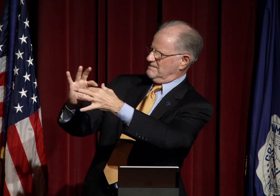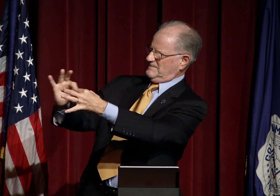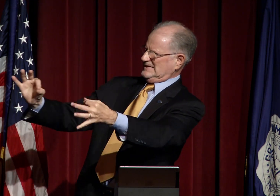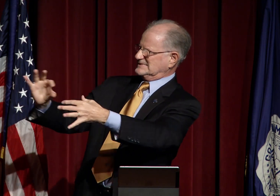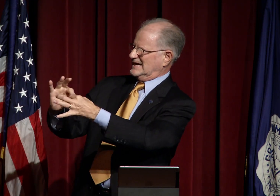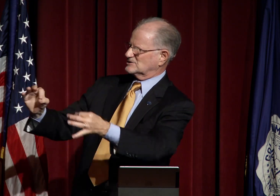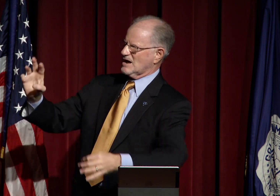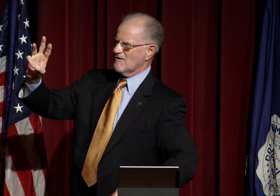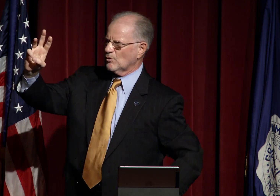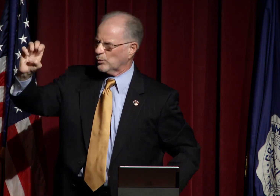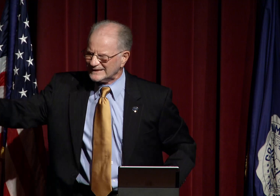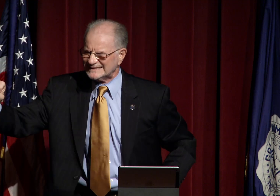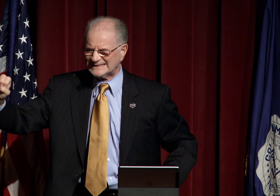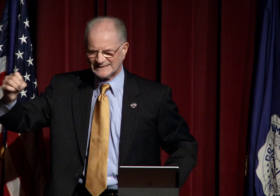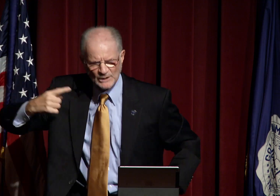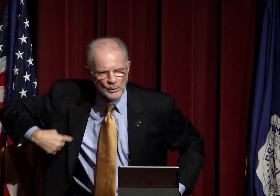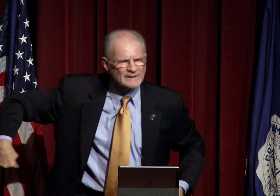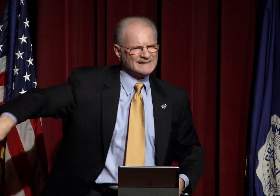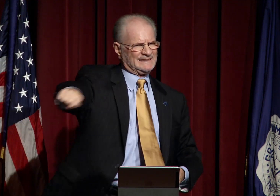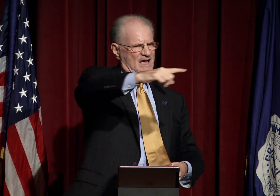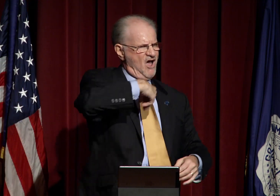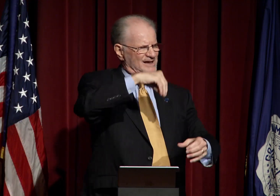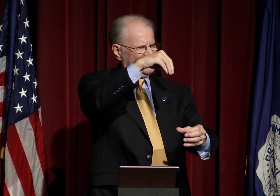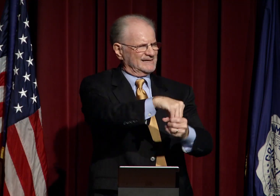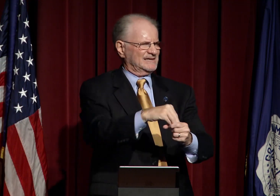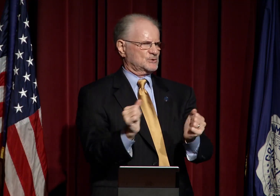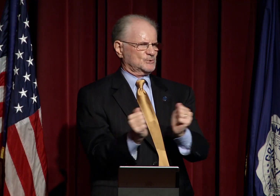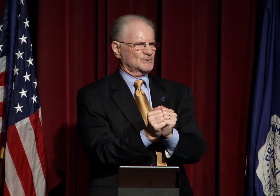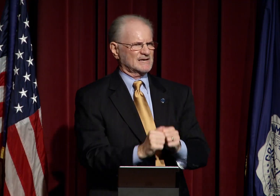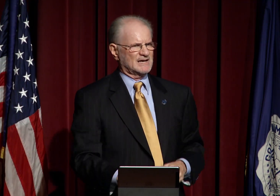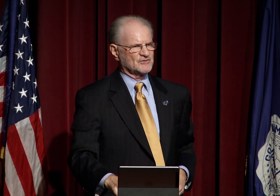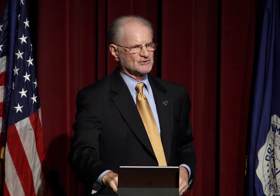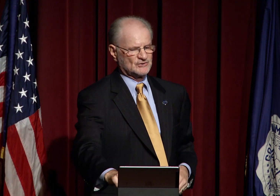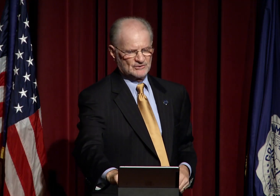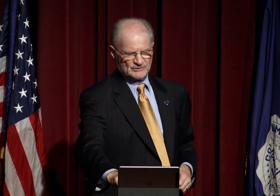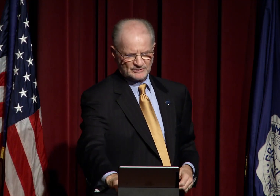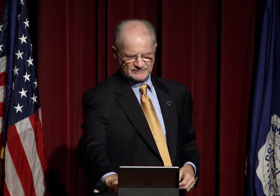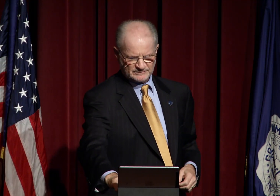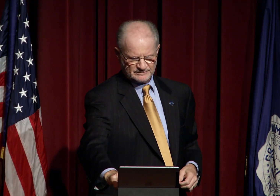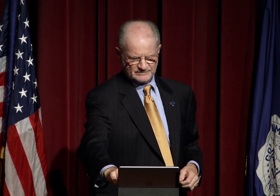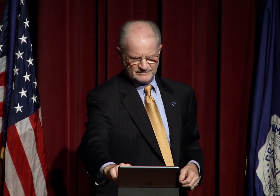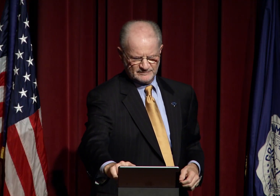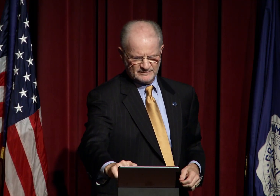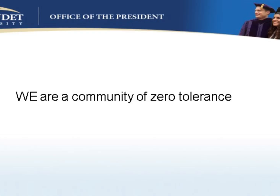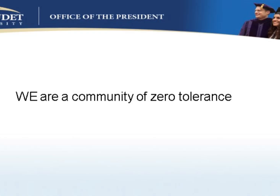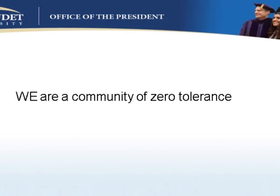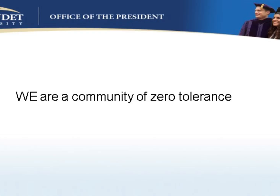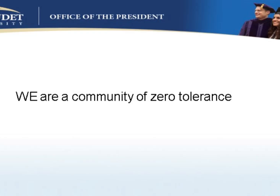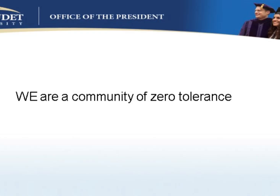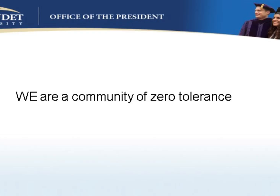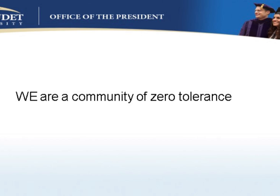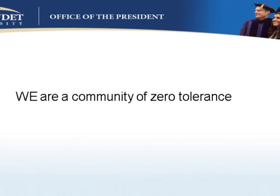can continue to send out the message that we are in this together.